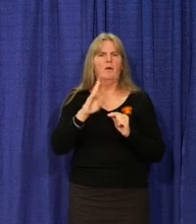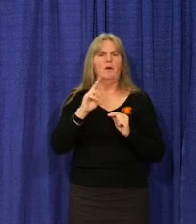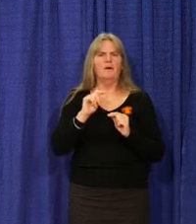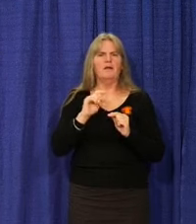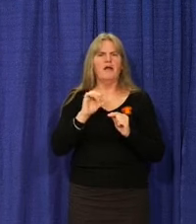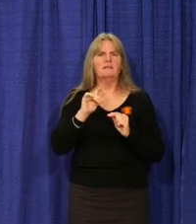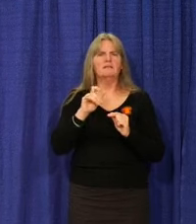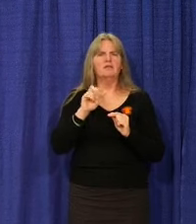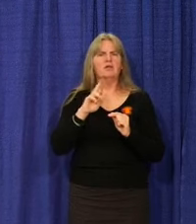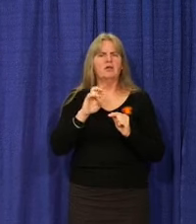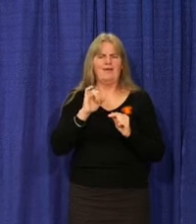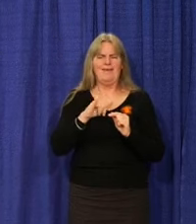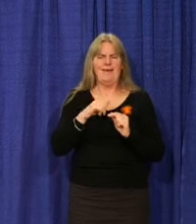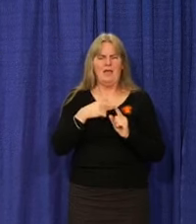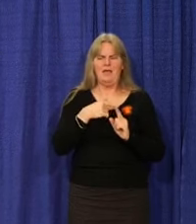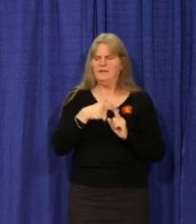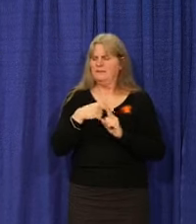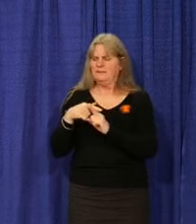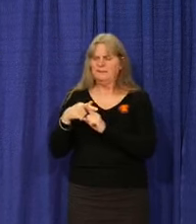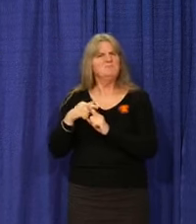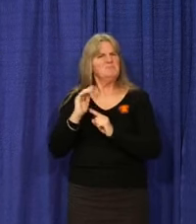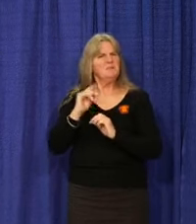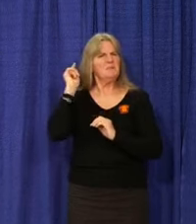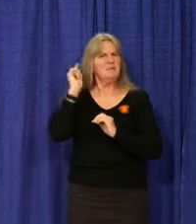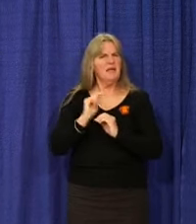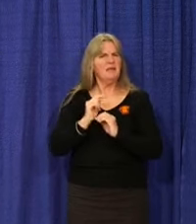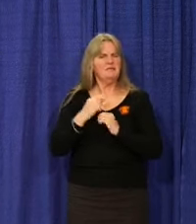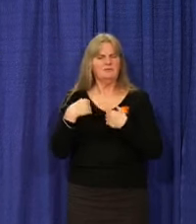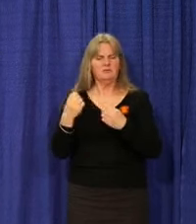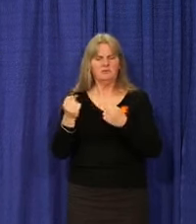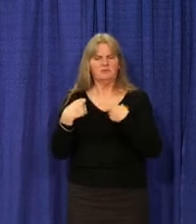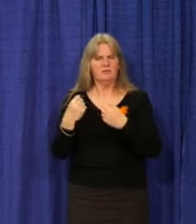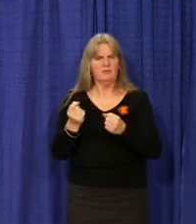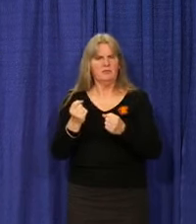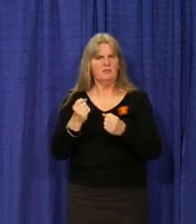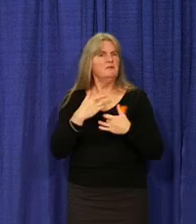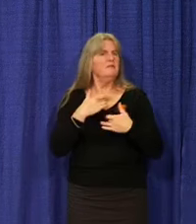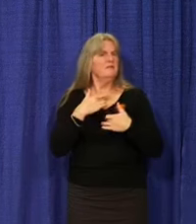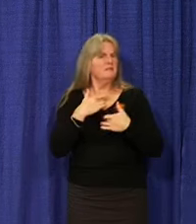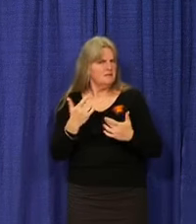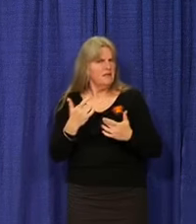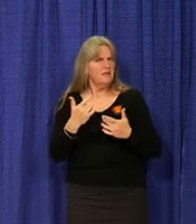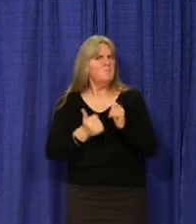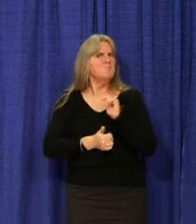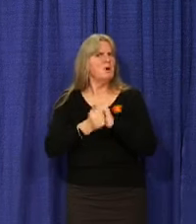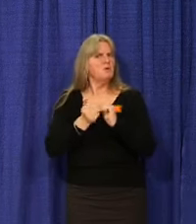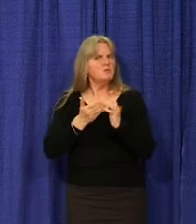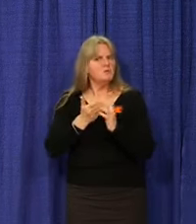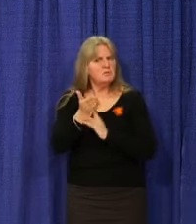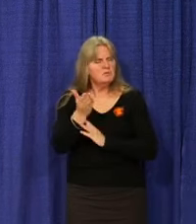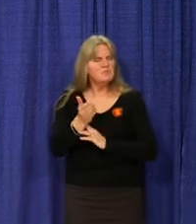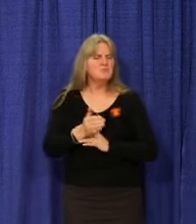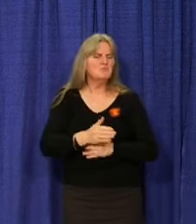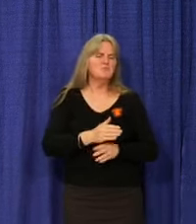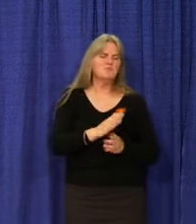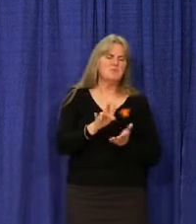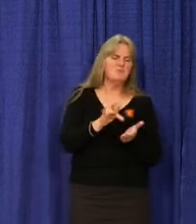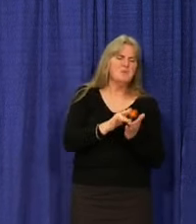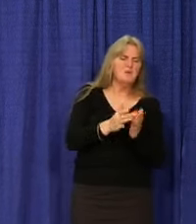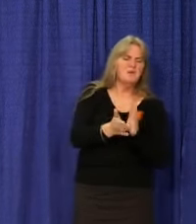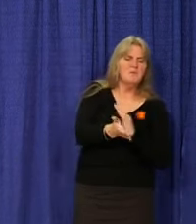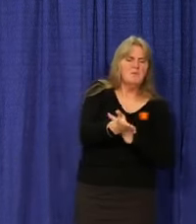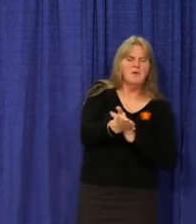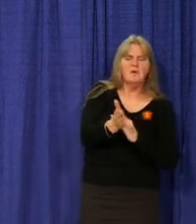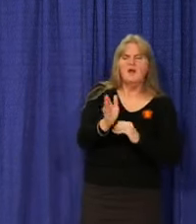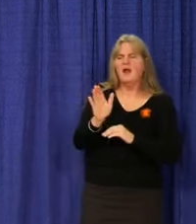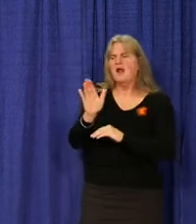we know that the travelers tend to come across during those hours, sort of the mid-morning and the late